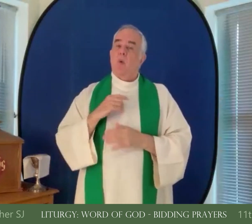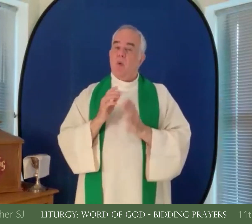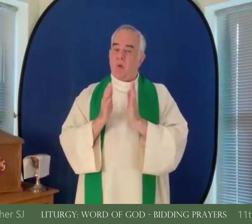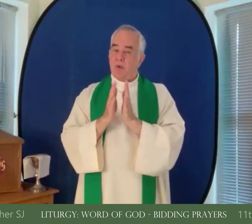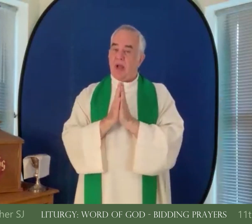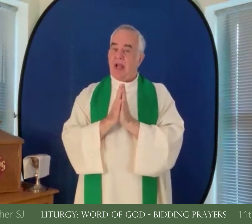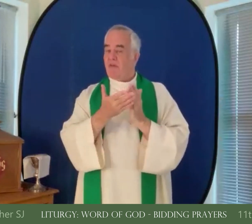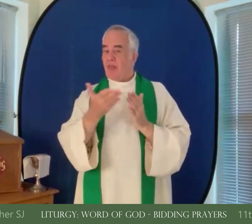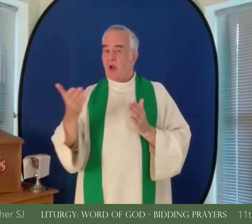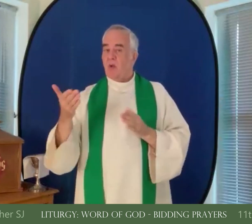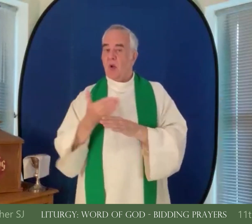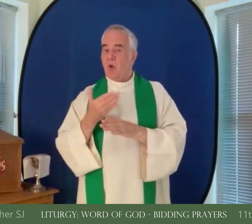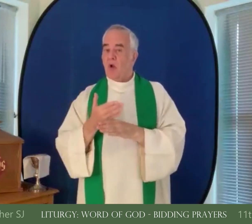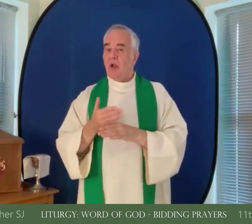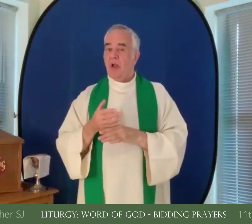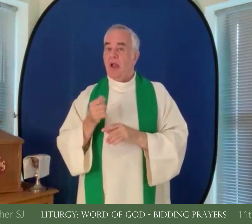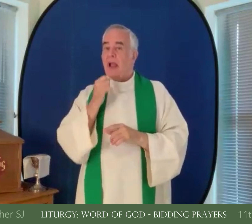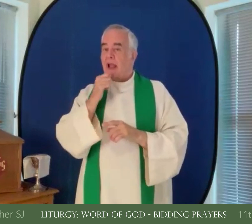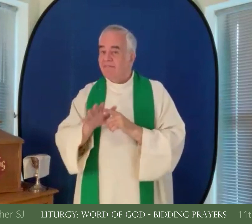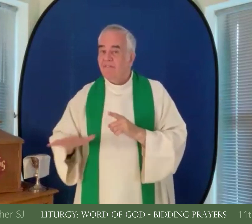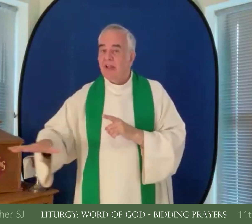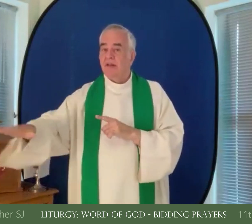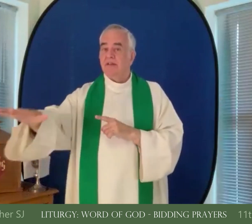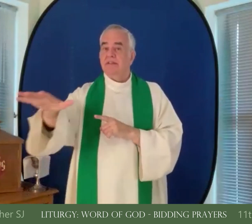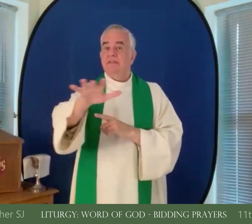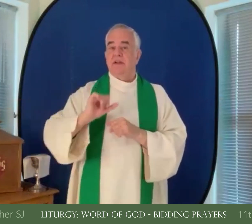We pray for those that work in fields,